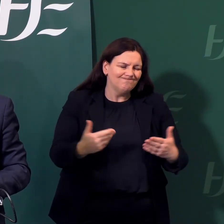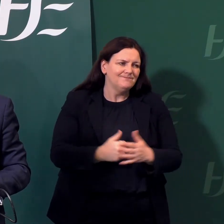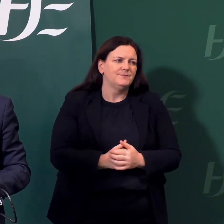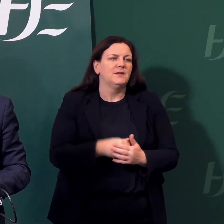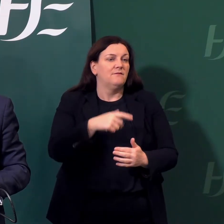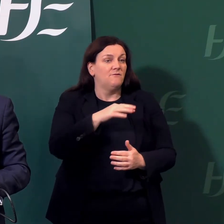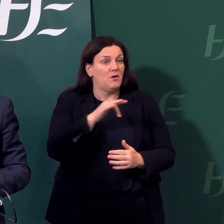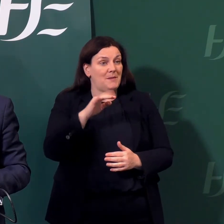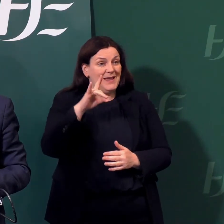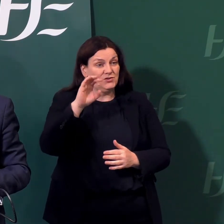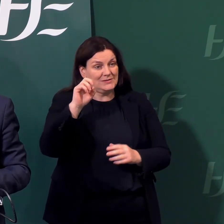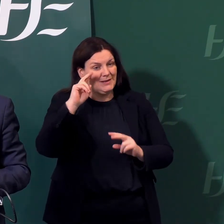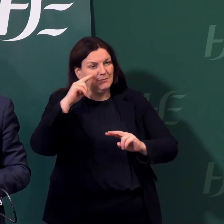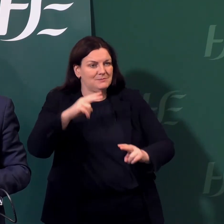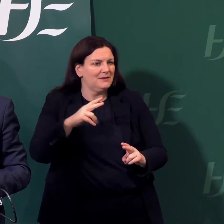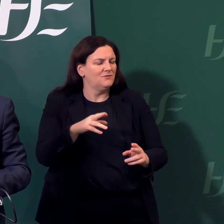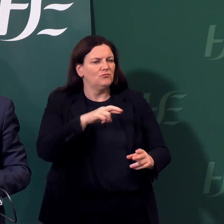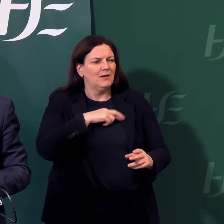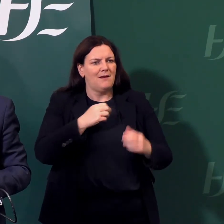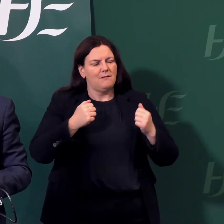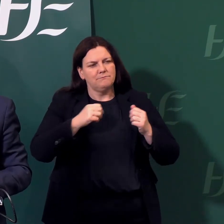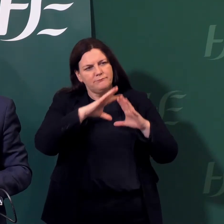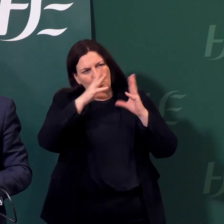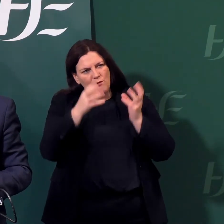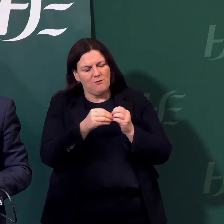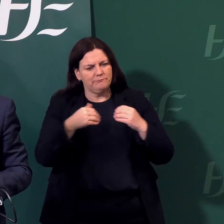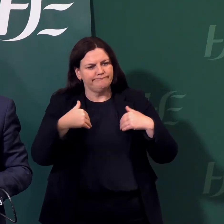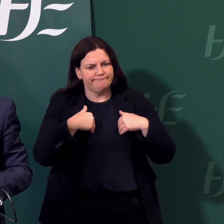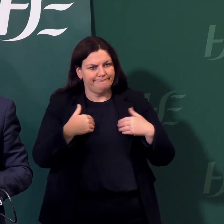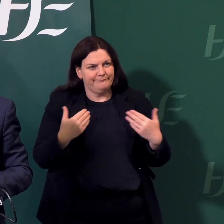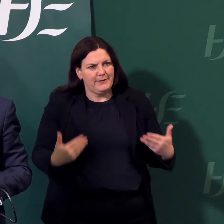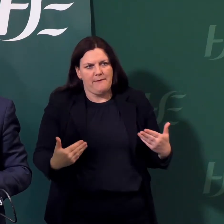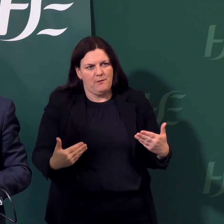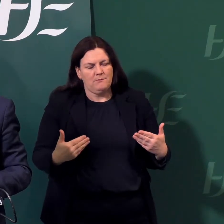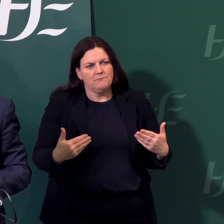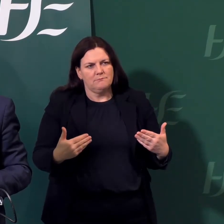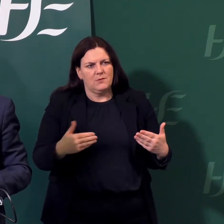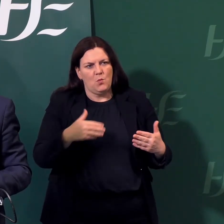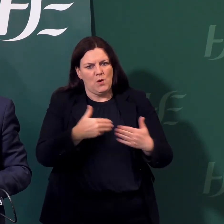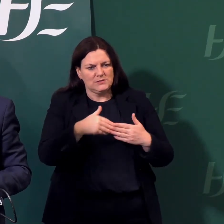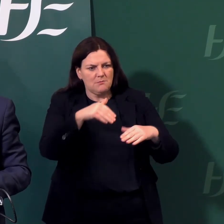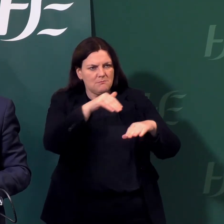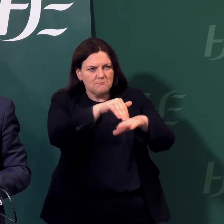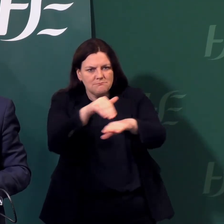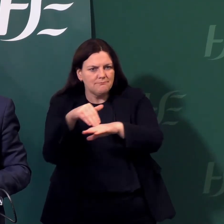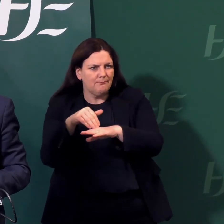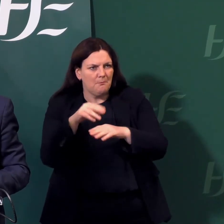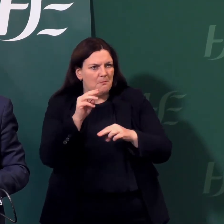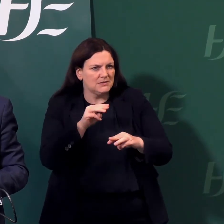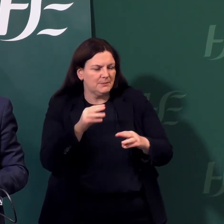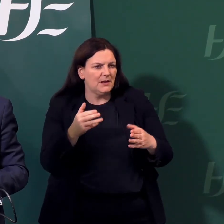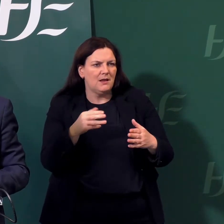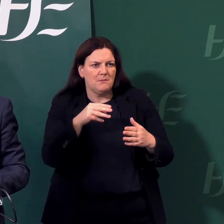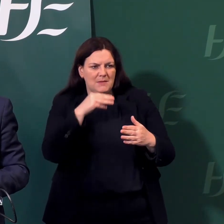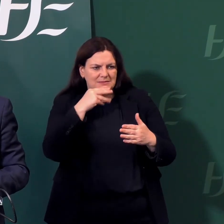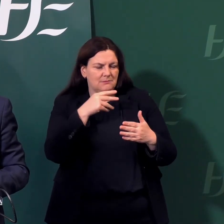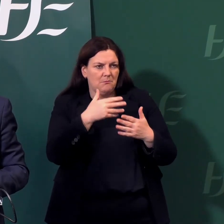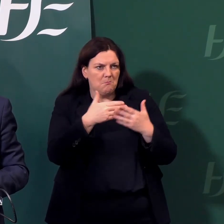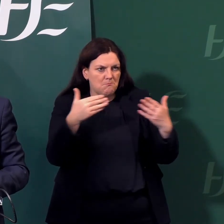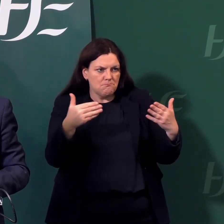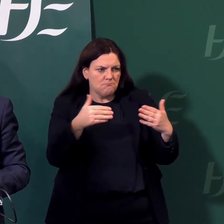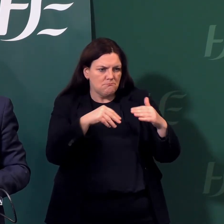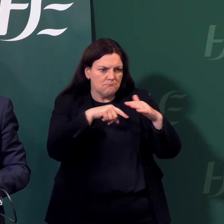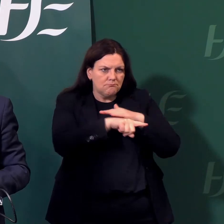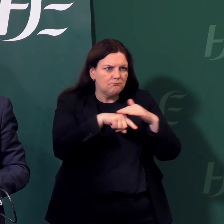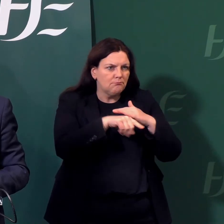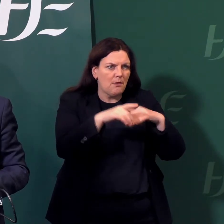HSE perspective, our obvious and immediate concern is its potential impacts in terms of hospitalisations, sickness